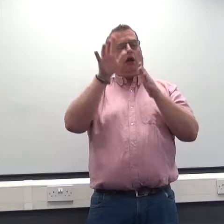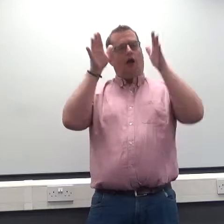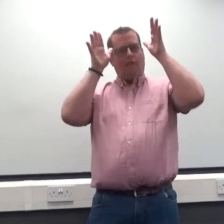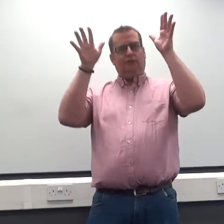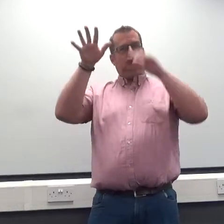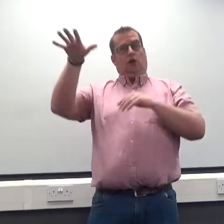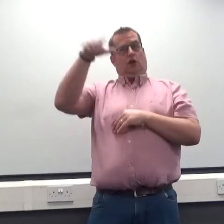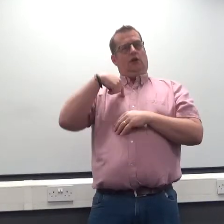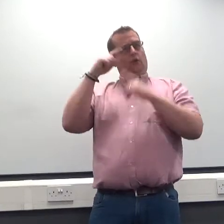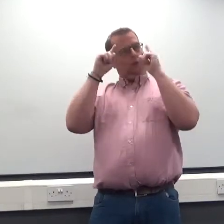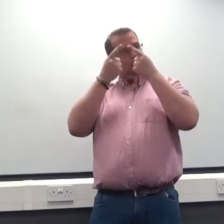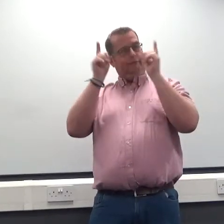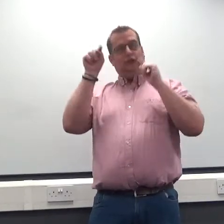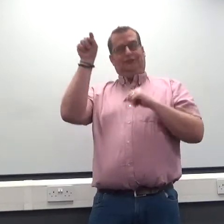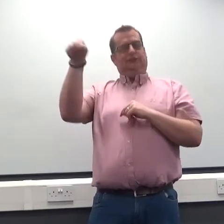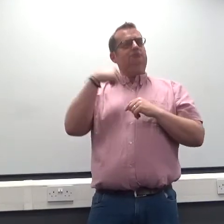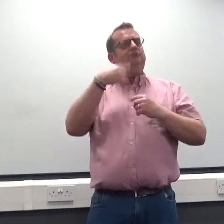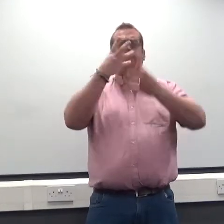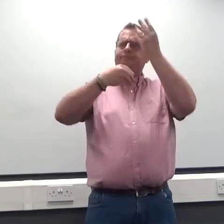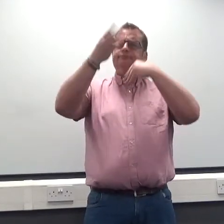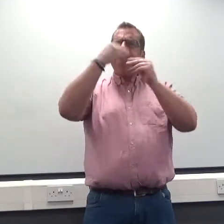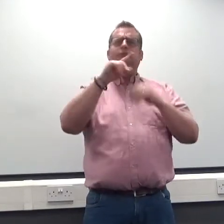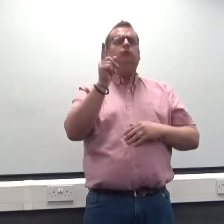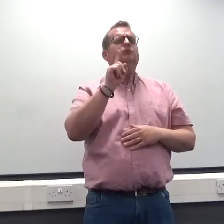So when I finished college, I went to Hertfordshire University